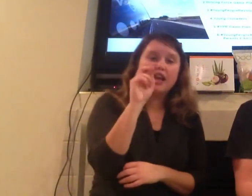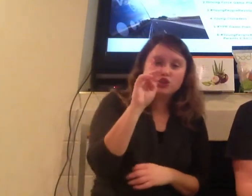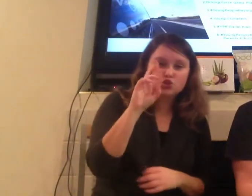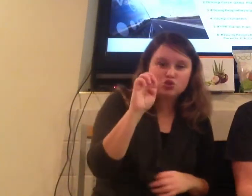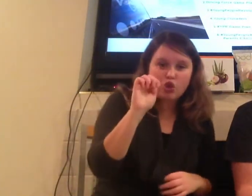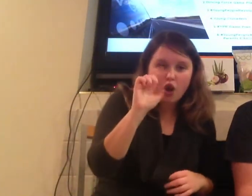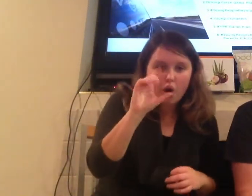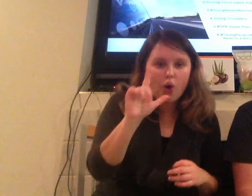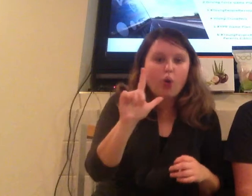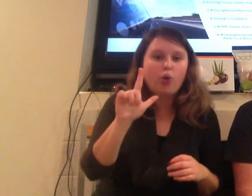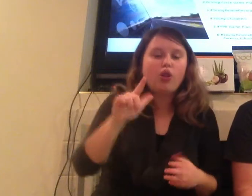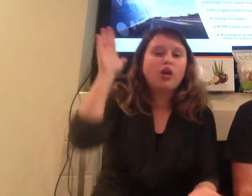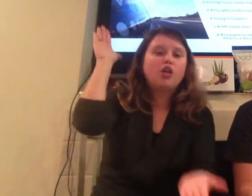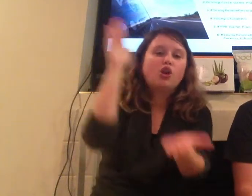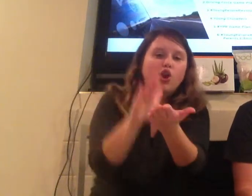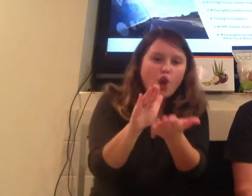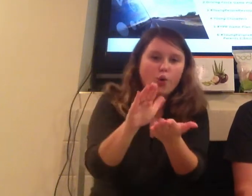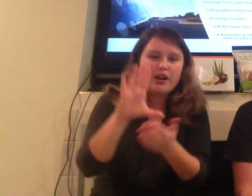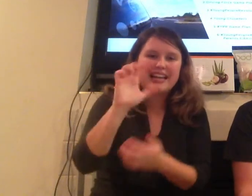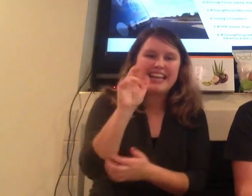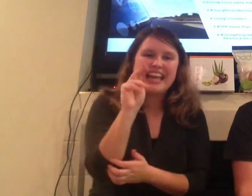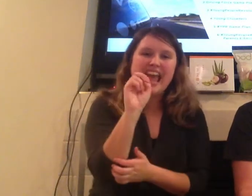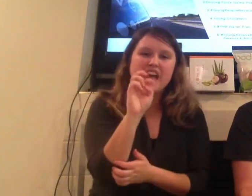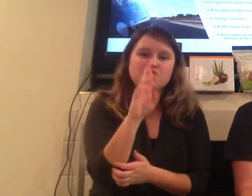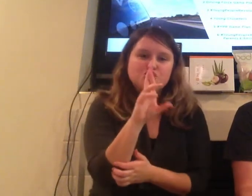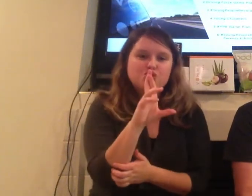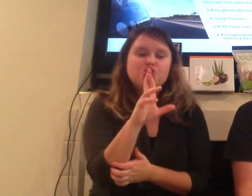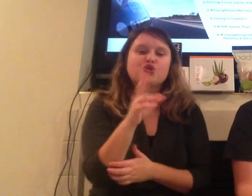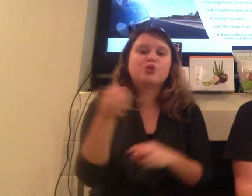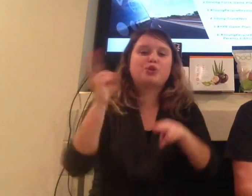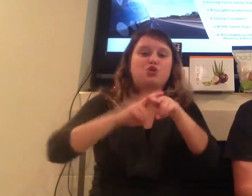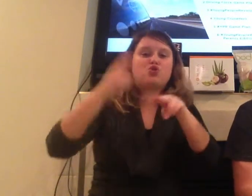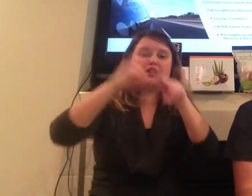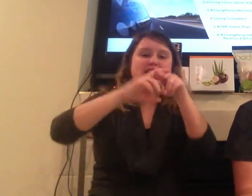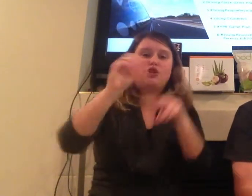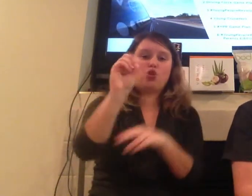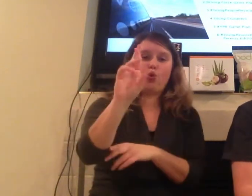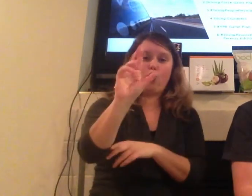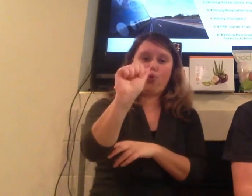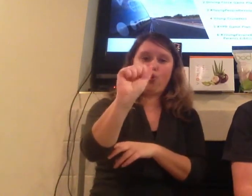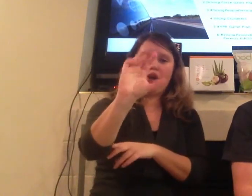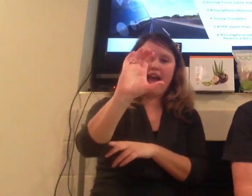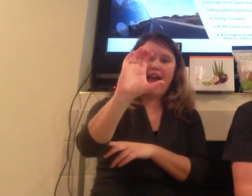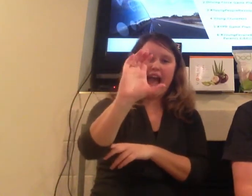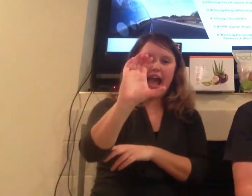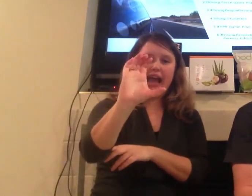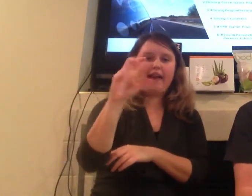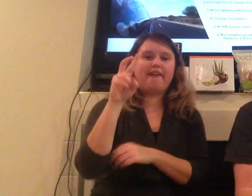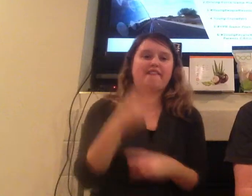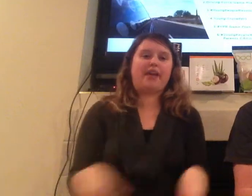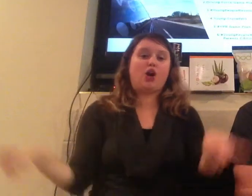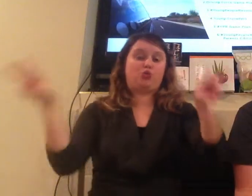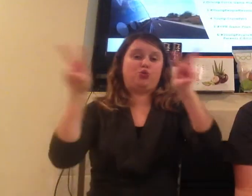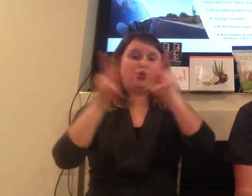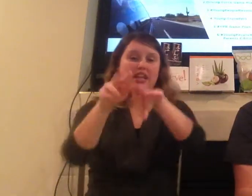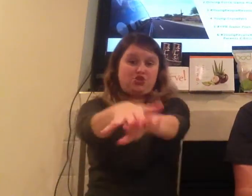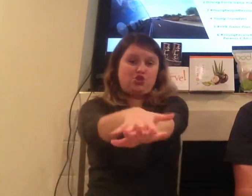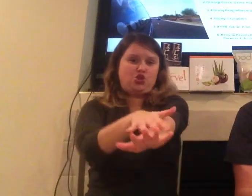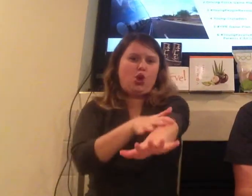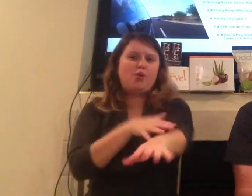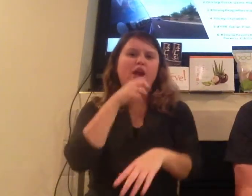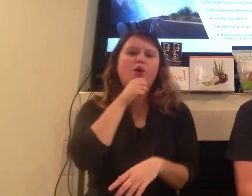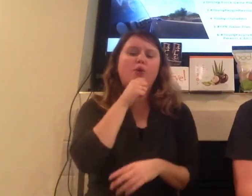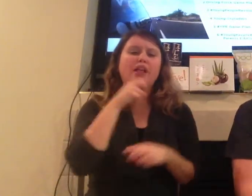lowered the risk of cancer by increasing their ORAC value by the world's strongest antioxidant, and slowed down the natural